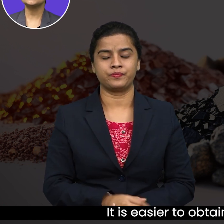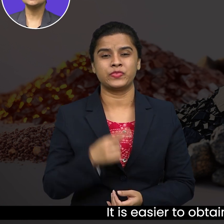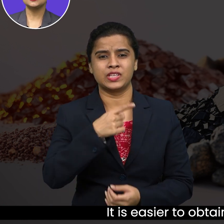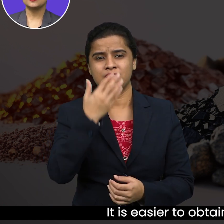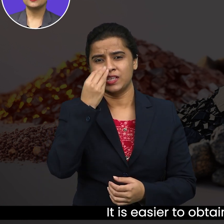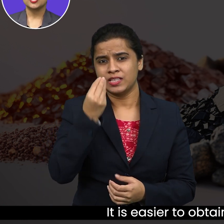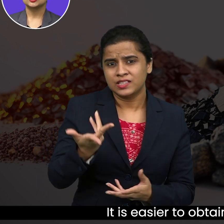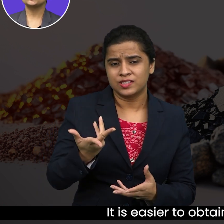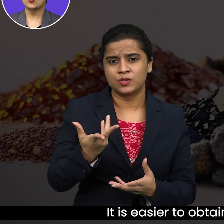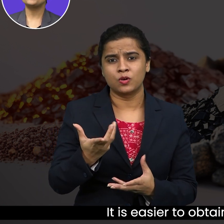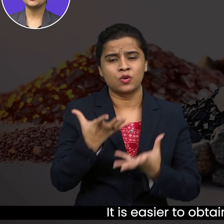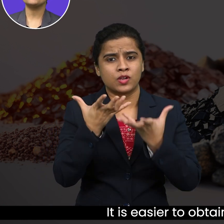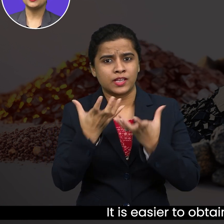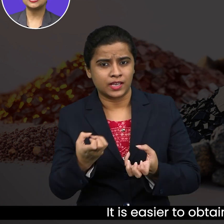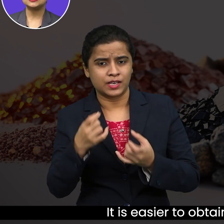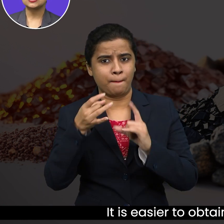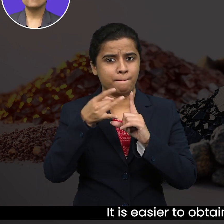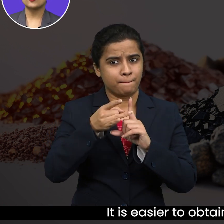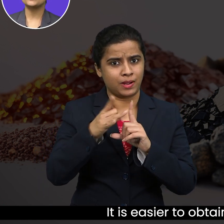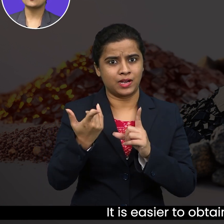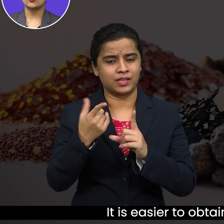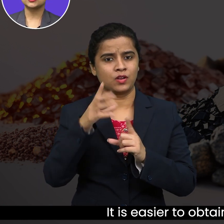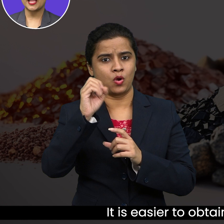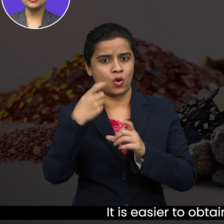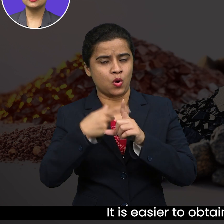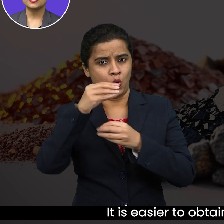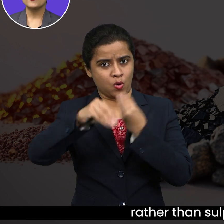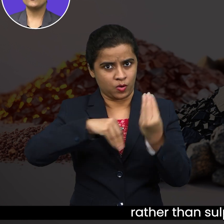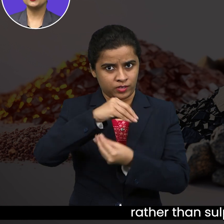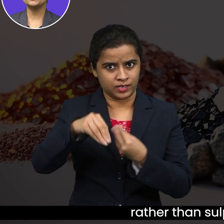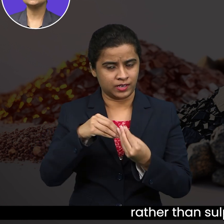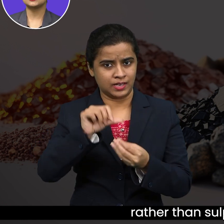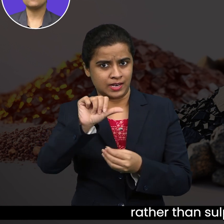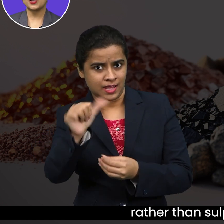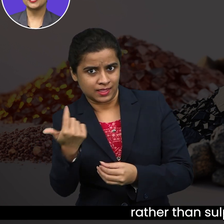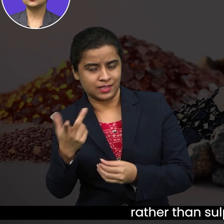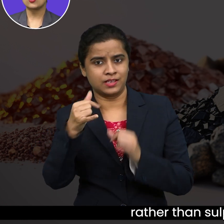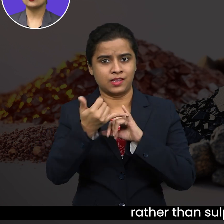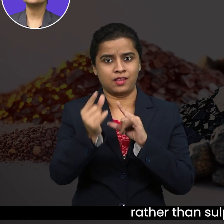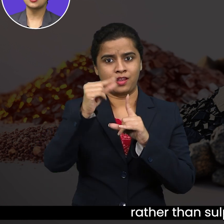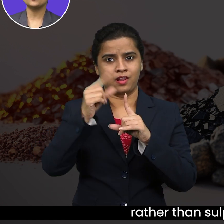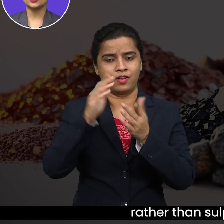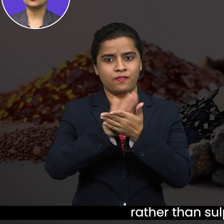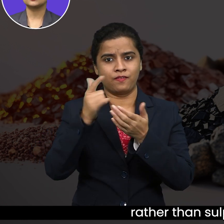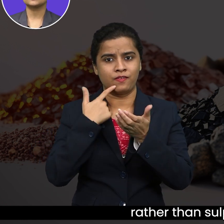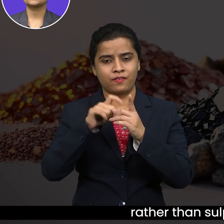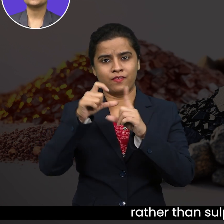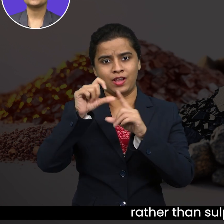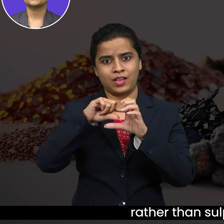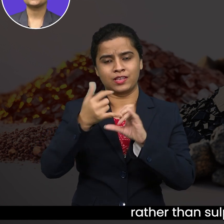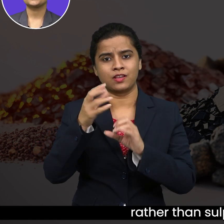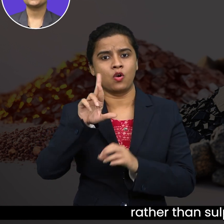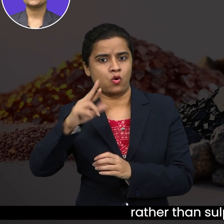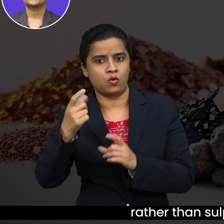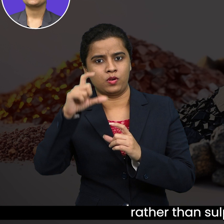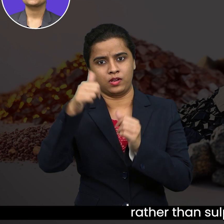It is easier to obtain metals from their oxides rather than sulfides or carbonates.